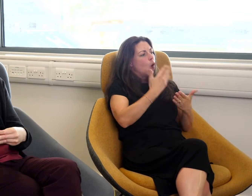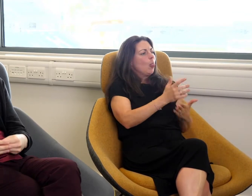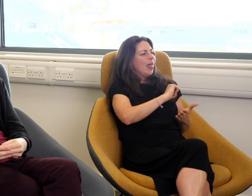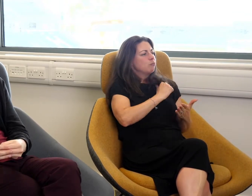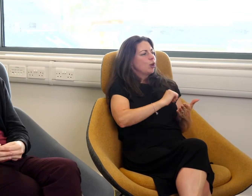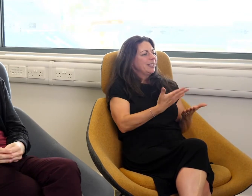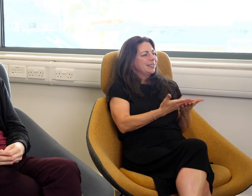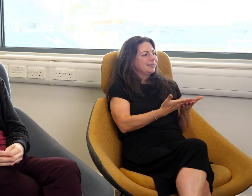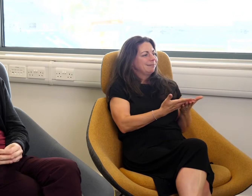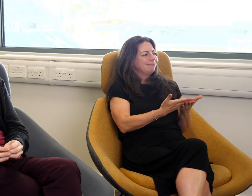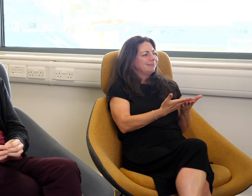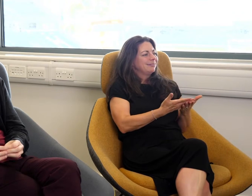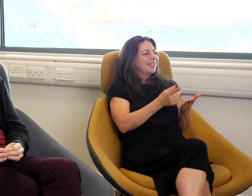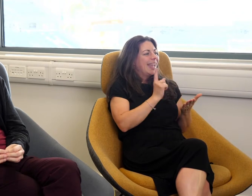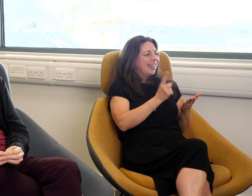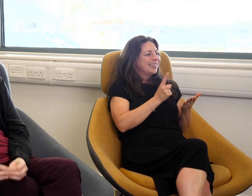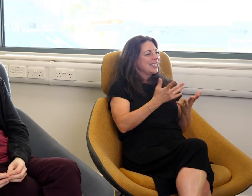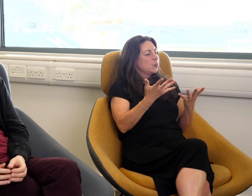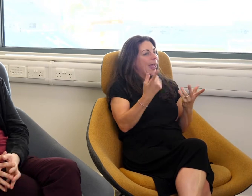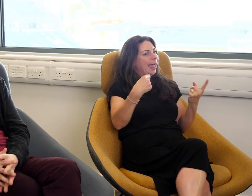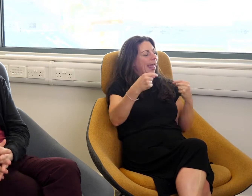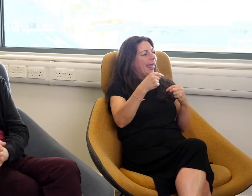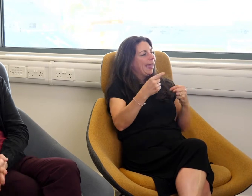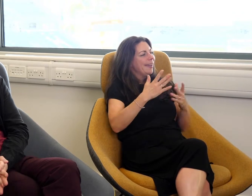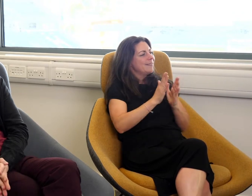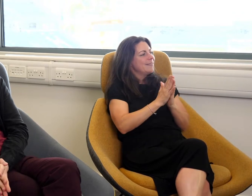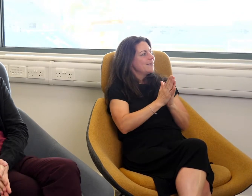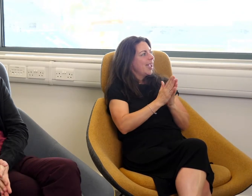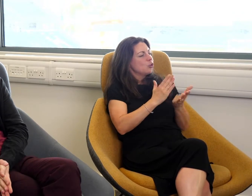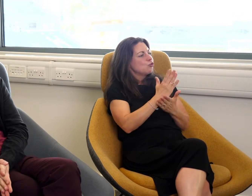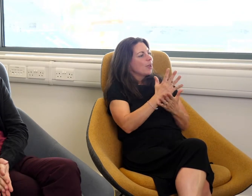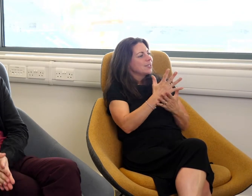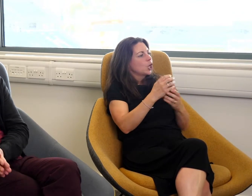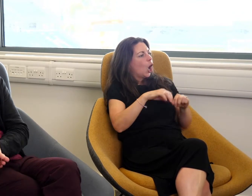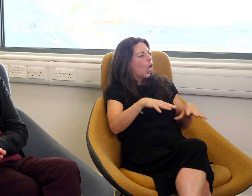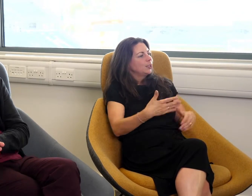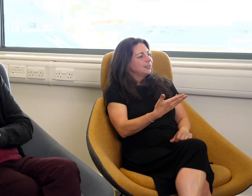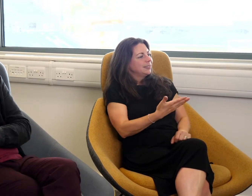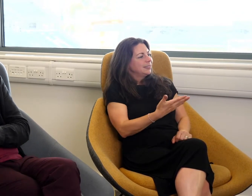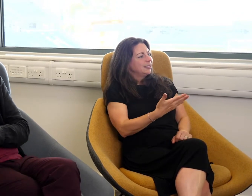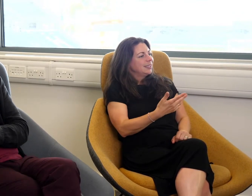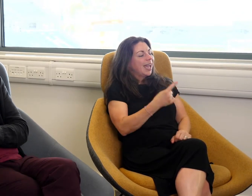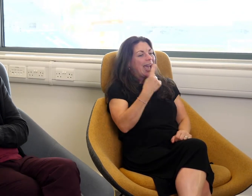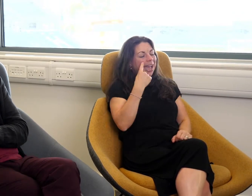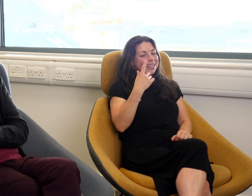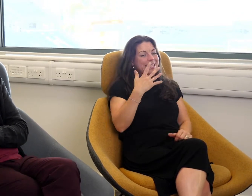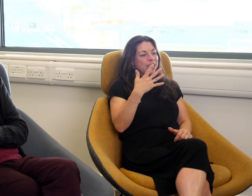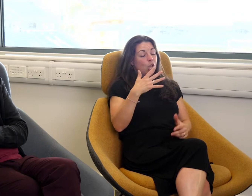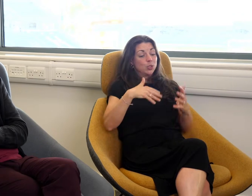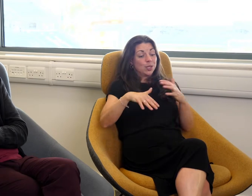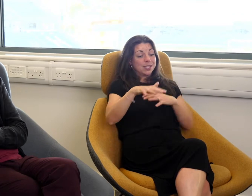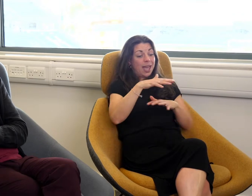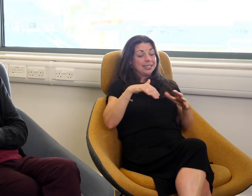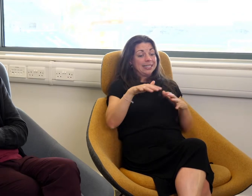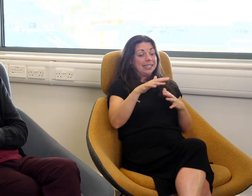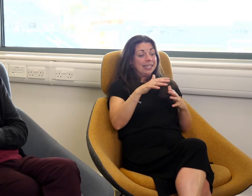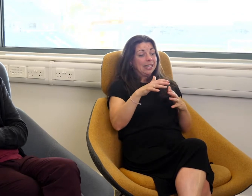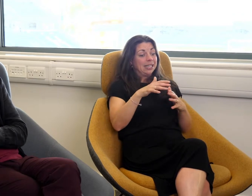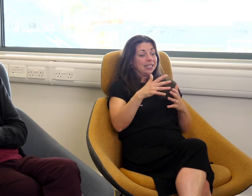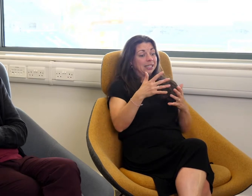reasons for that. I think we have a situation where, as a society, sometimes politicians who are actually honest and say, look,